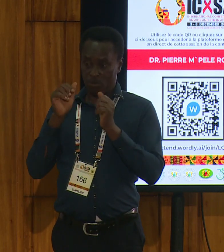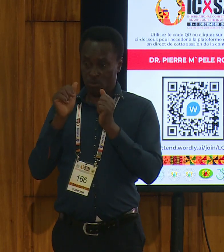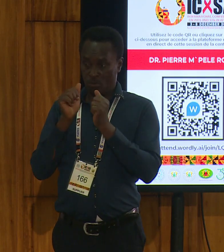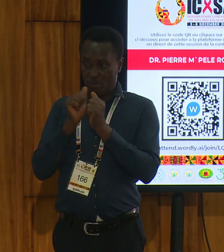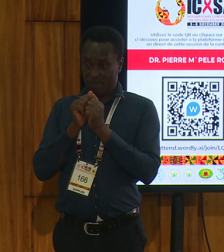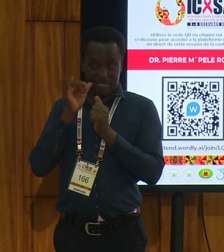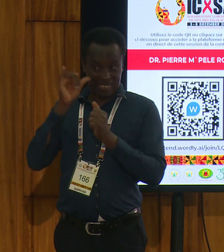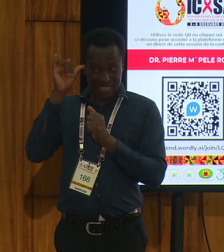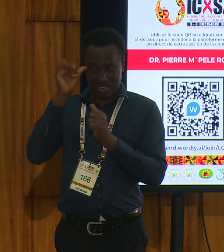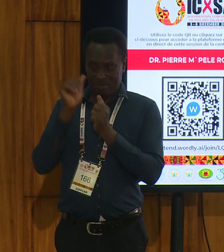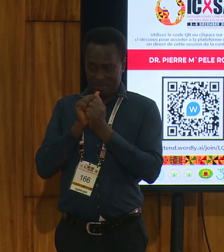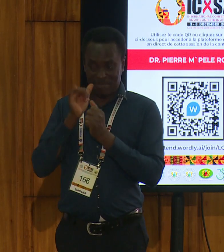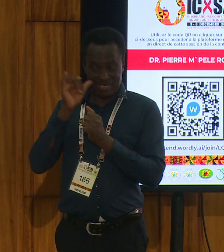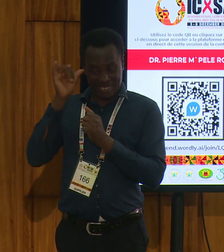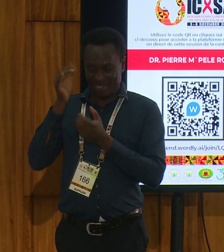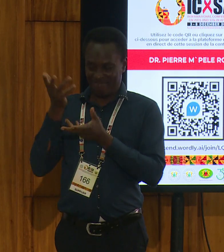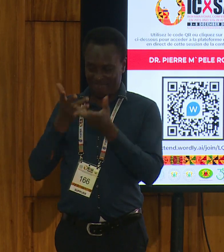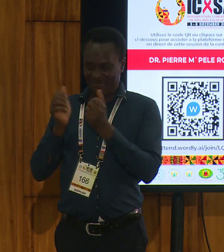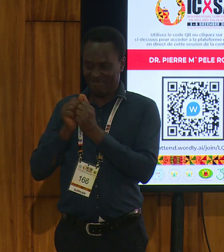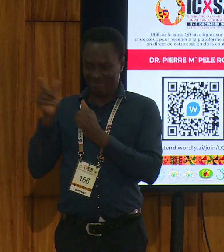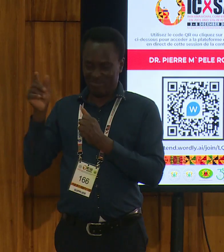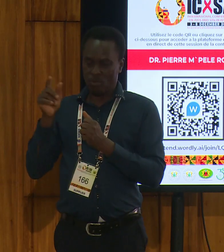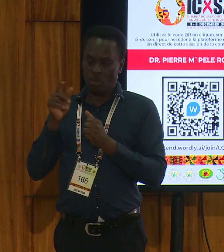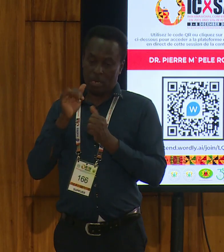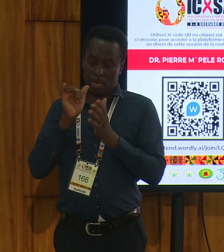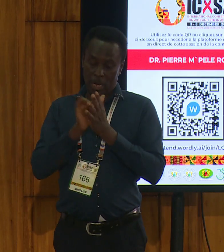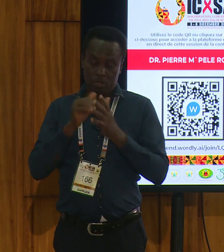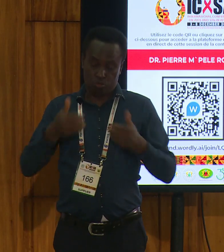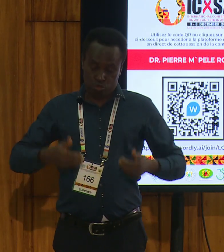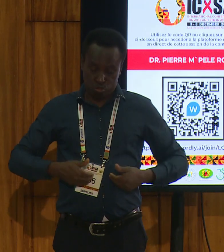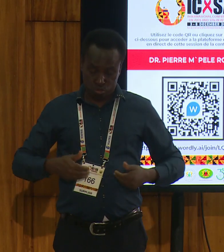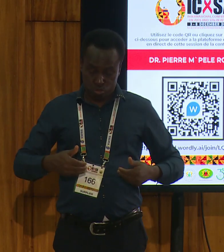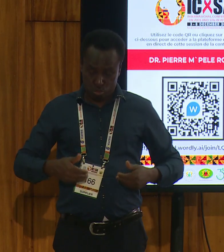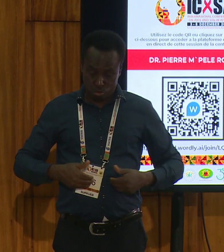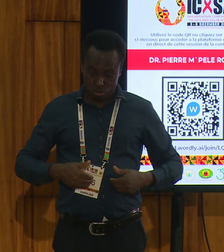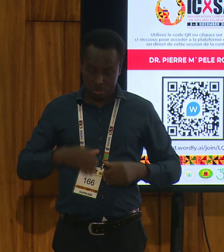yesterday and with you. And the adolescent in general,